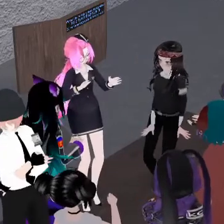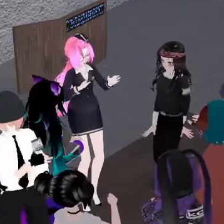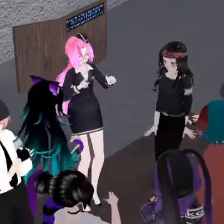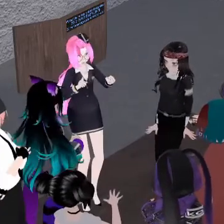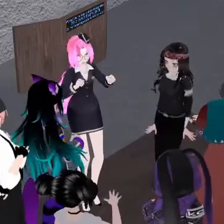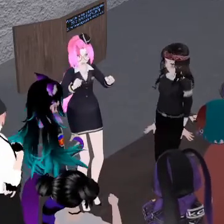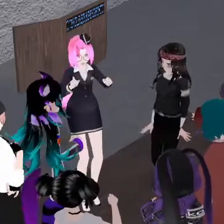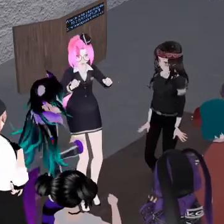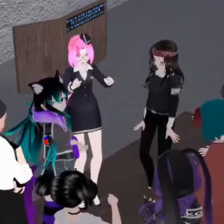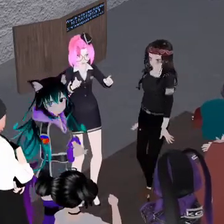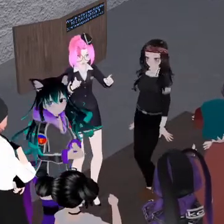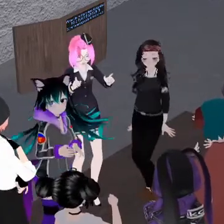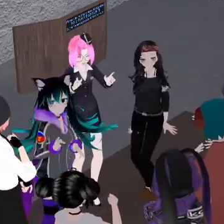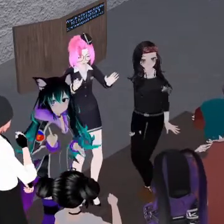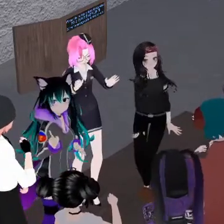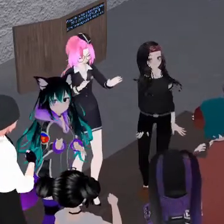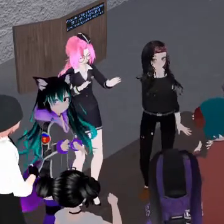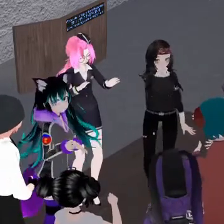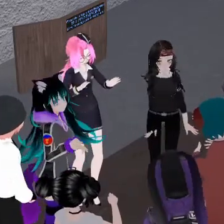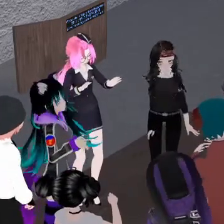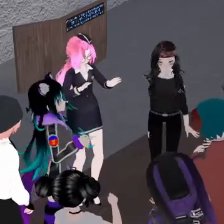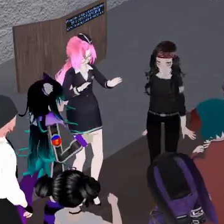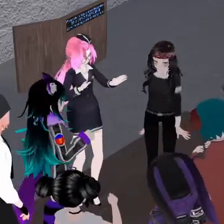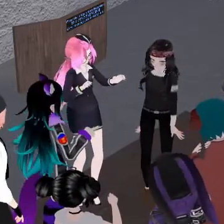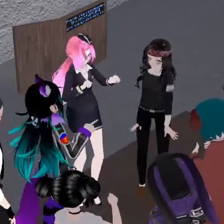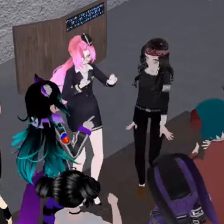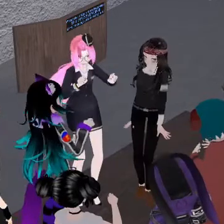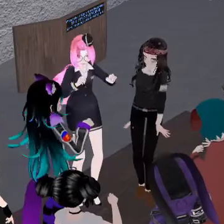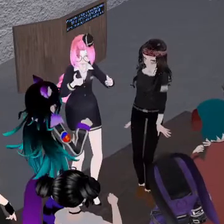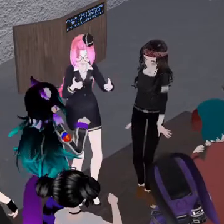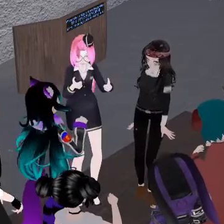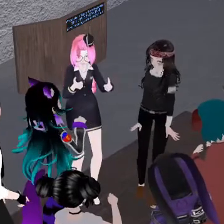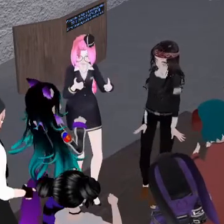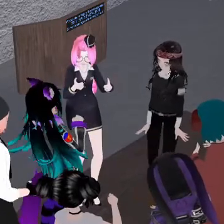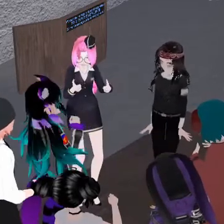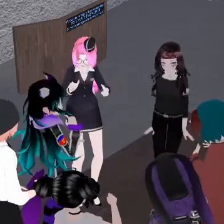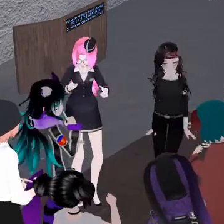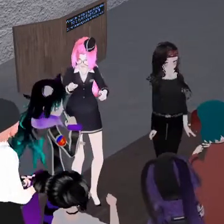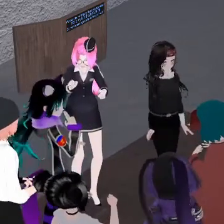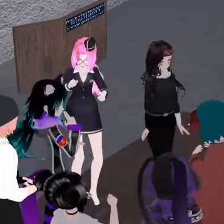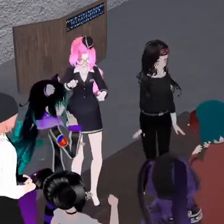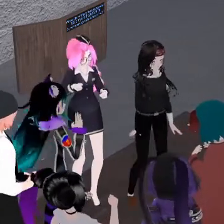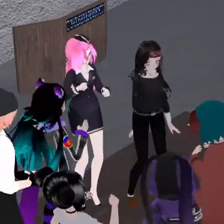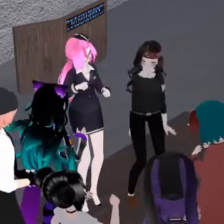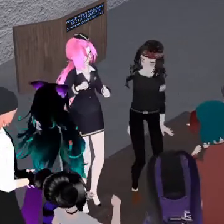or do you have some questions about anything? No. could get very far if I Yes. tried.